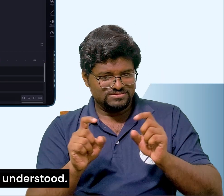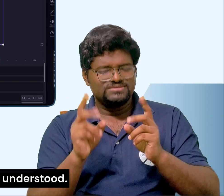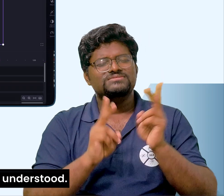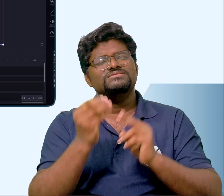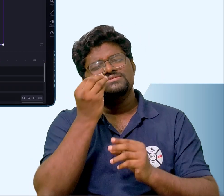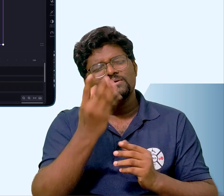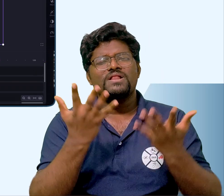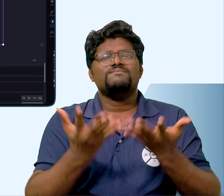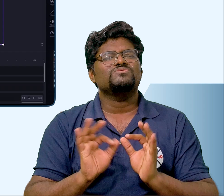understood.